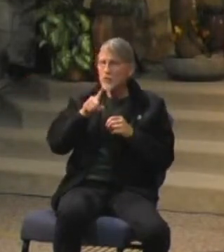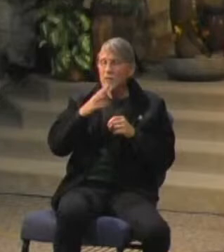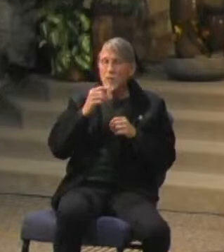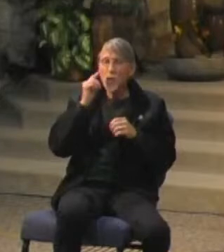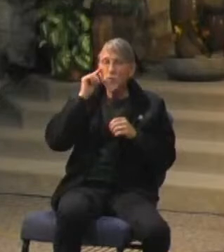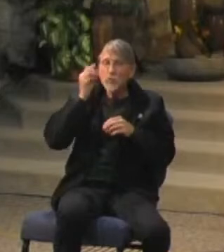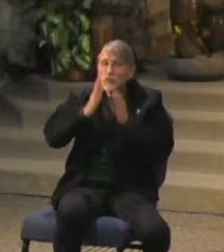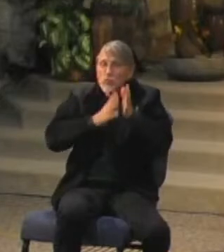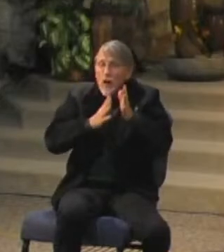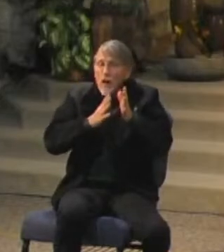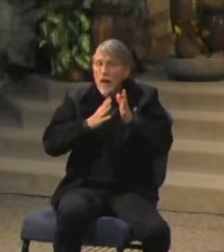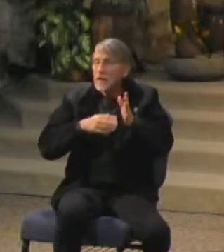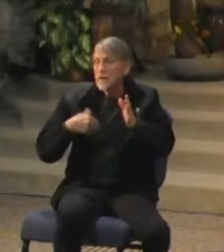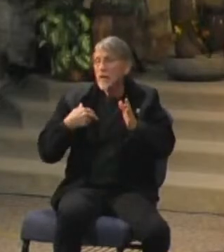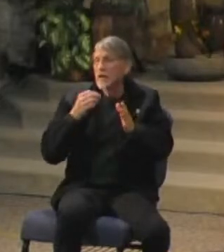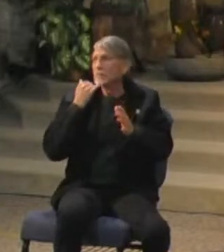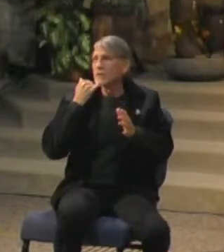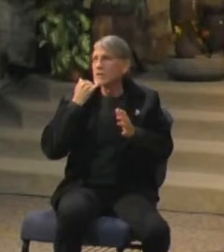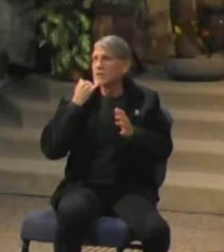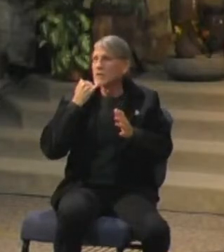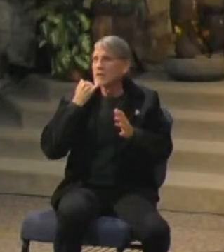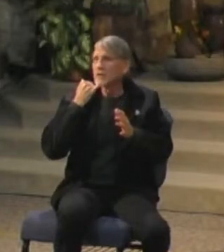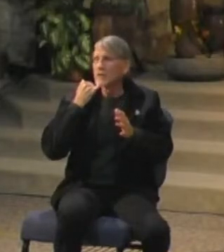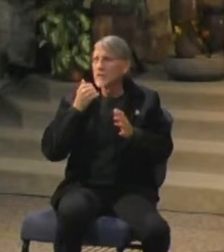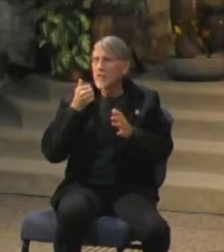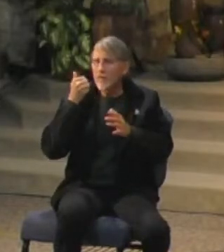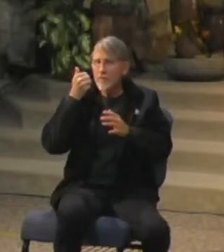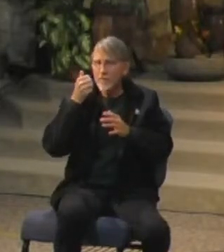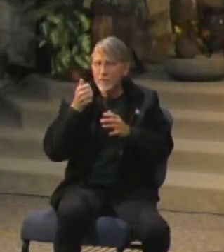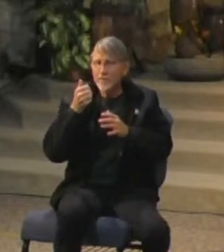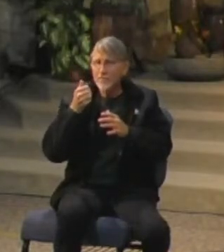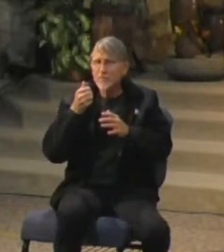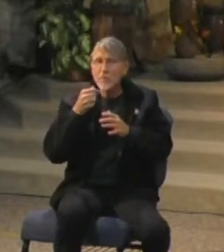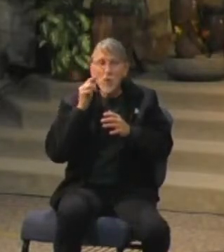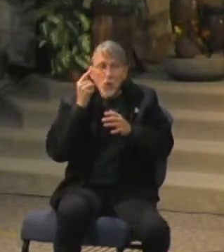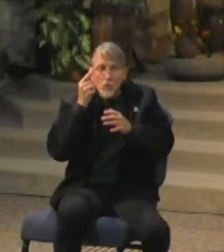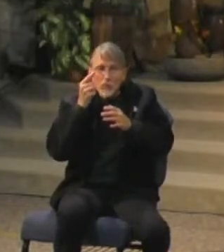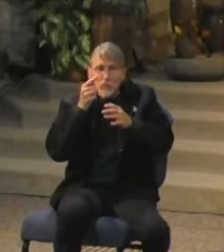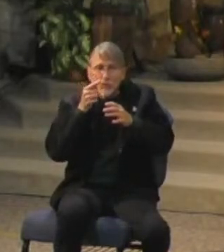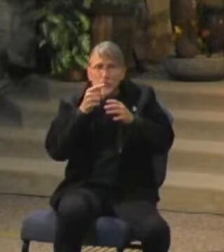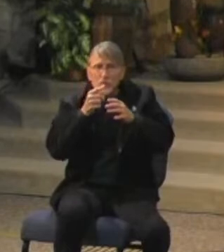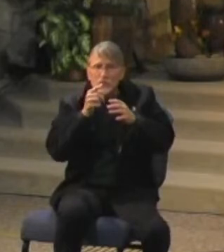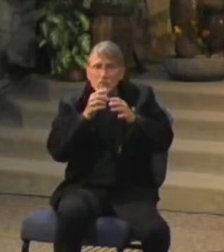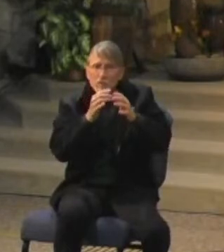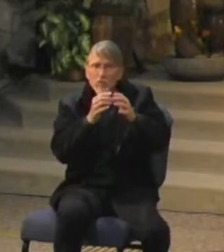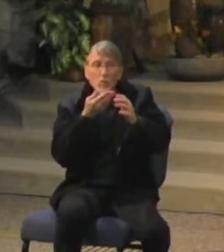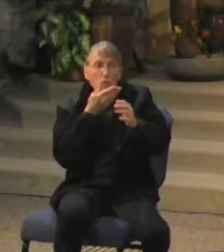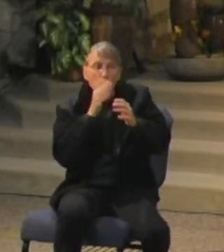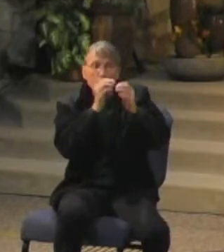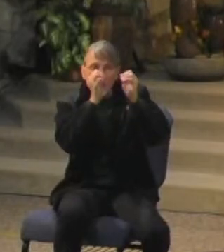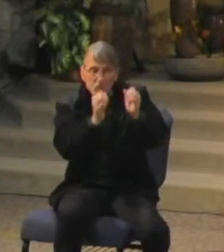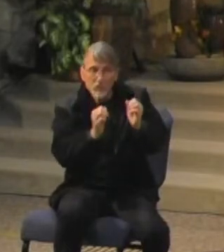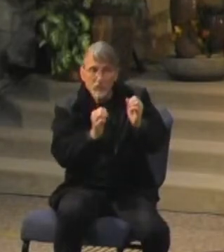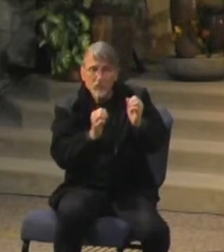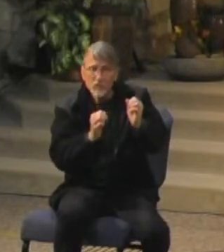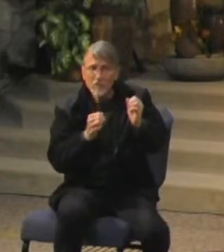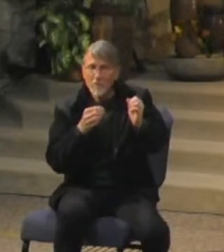Isn't that the idea? They're going to take what you've done and apply those